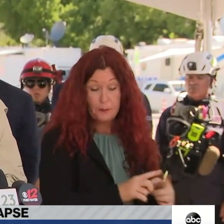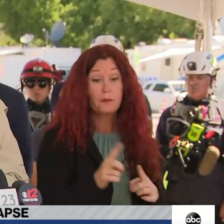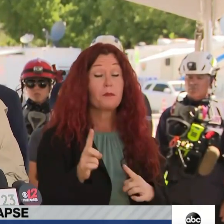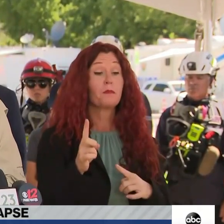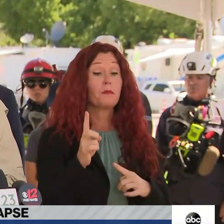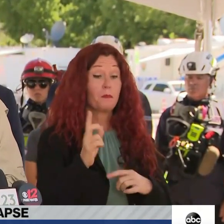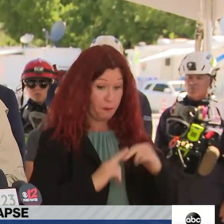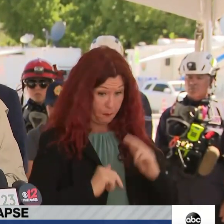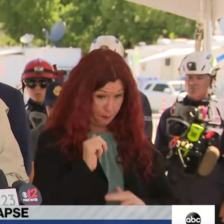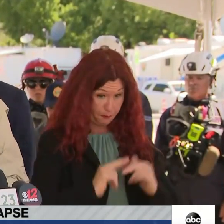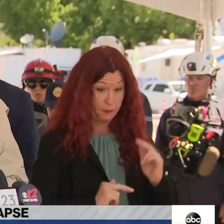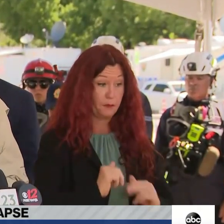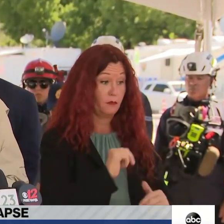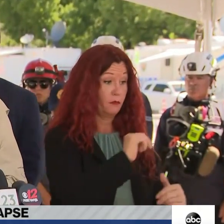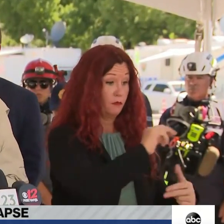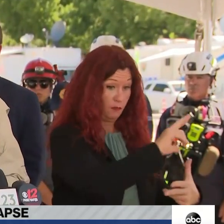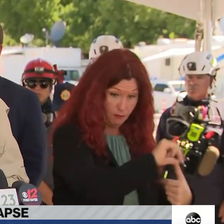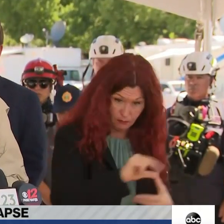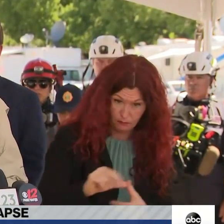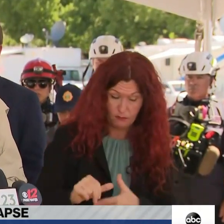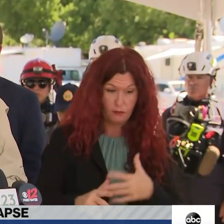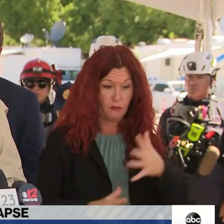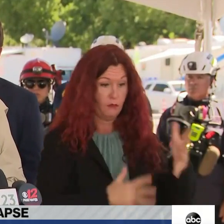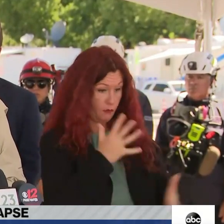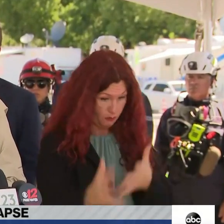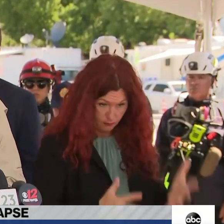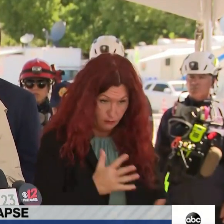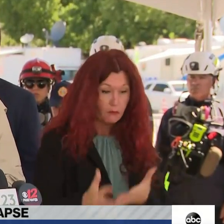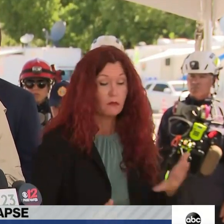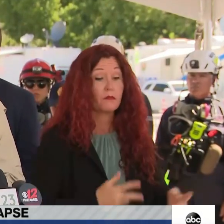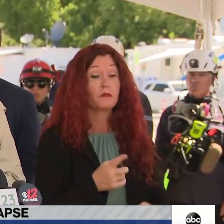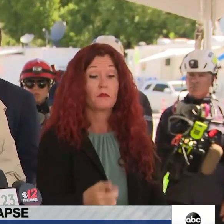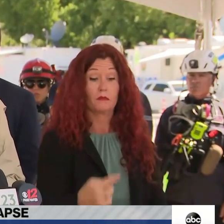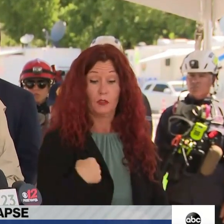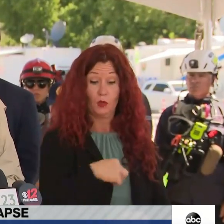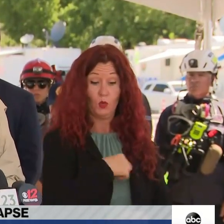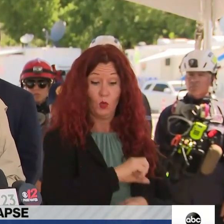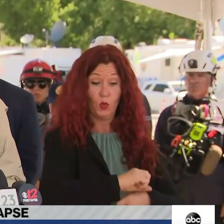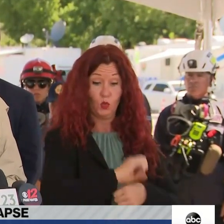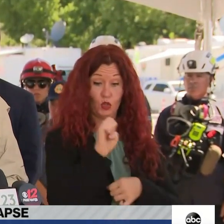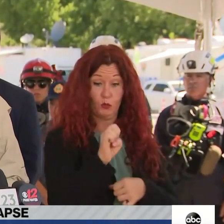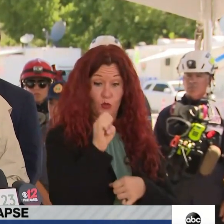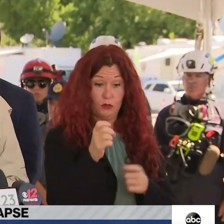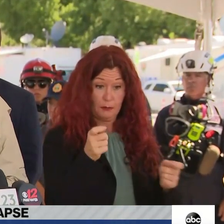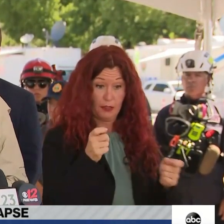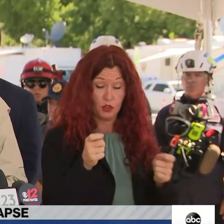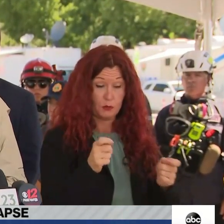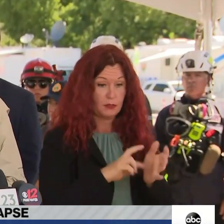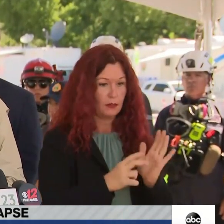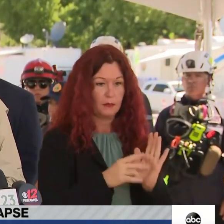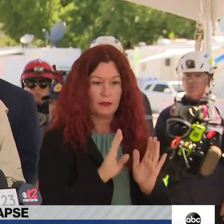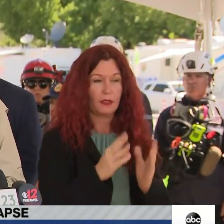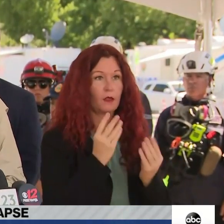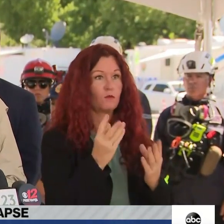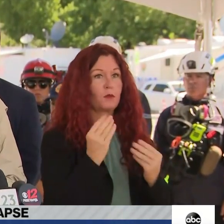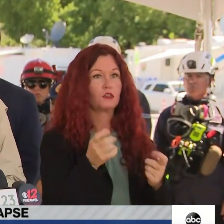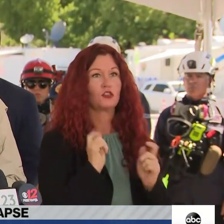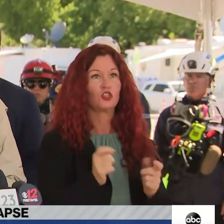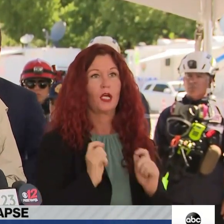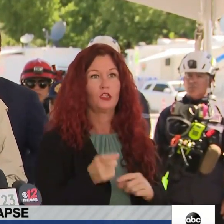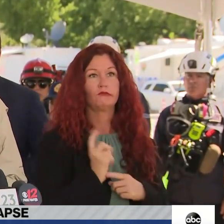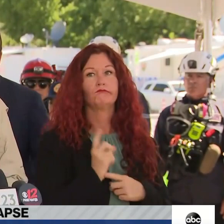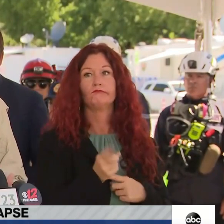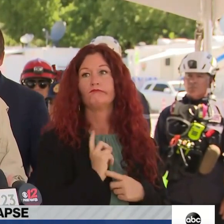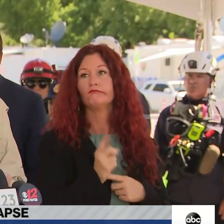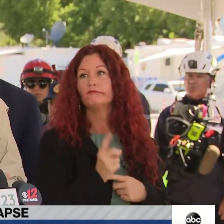In emergency management, we make the best decision on the information we have at the time. And when Mayor Kava came up here, and I'm sure she's going to reiterate this, she made